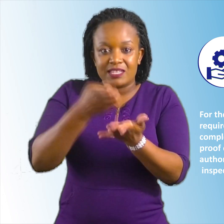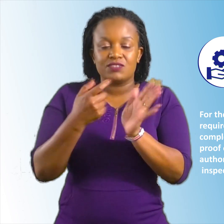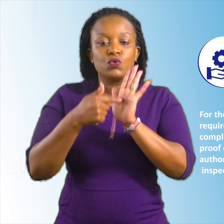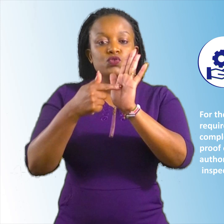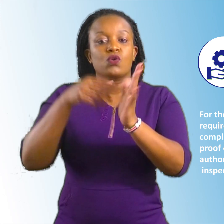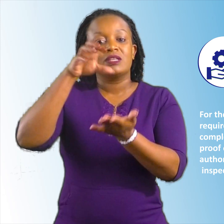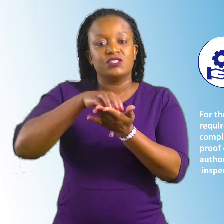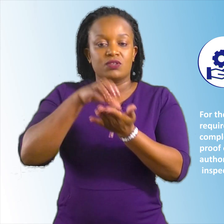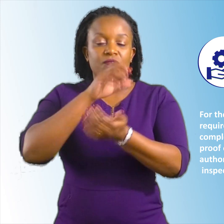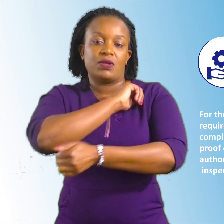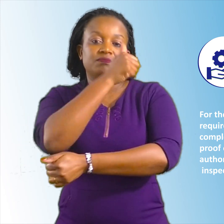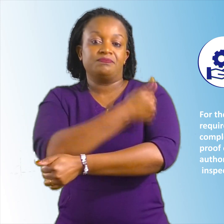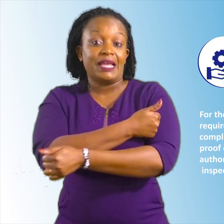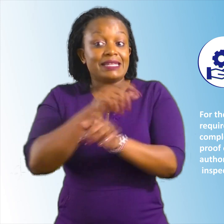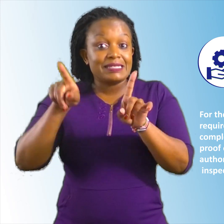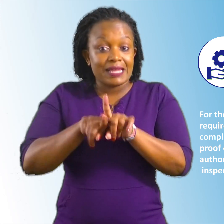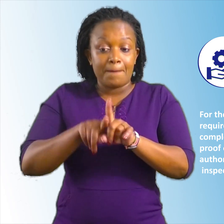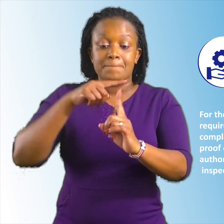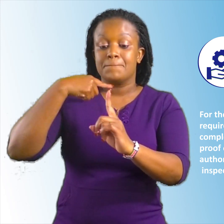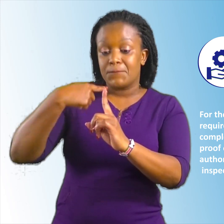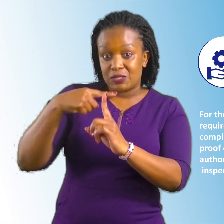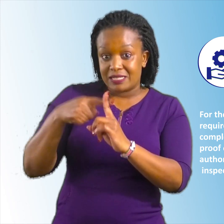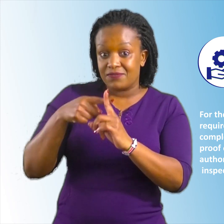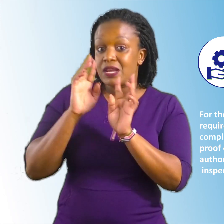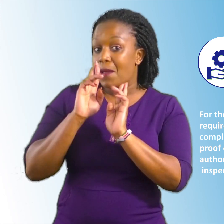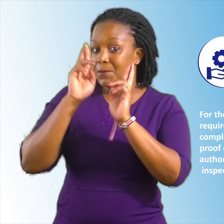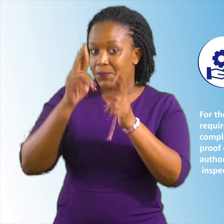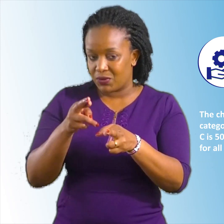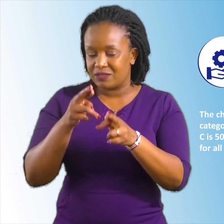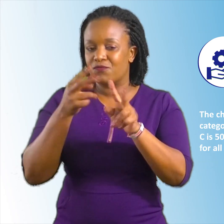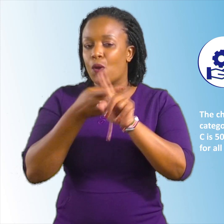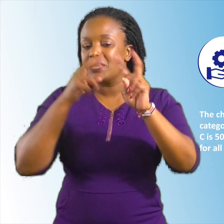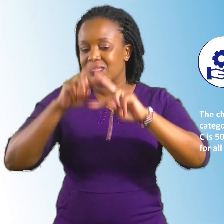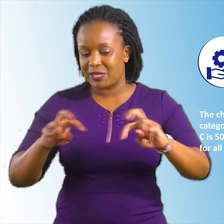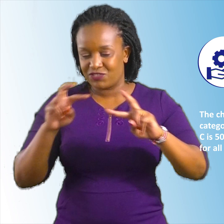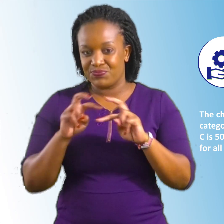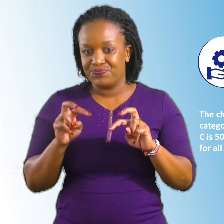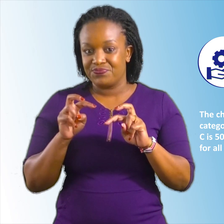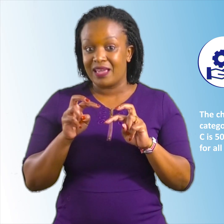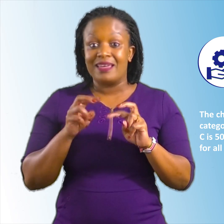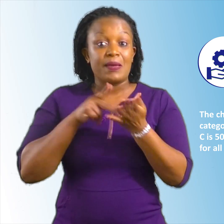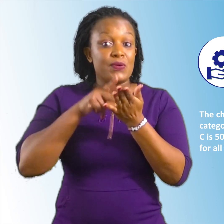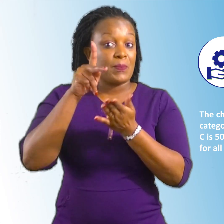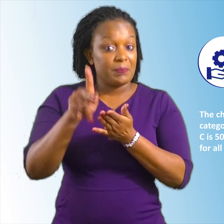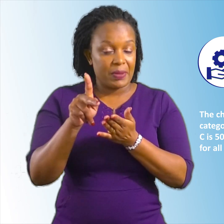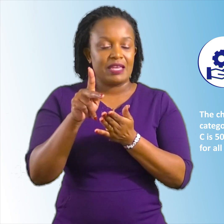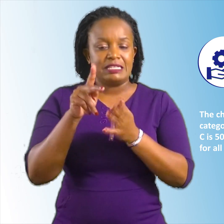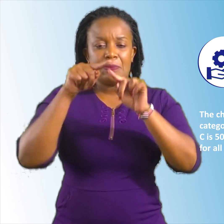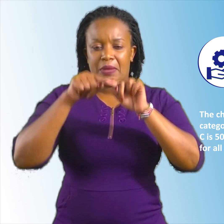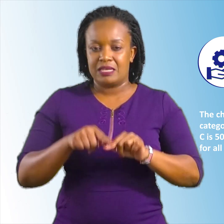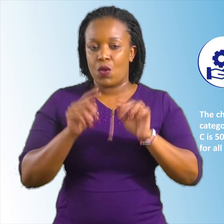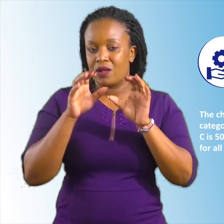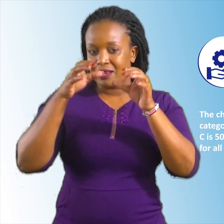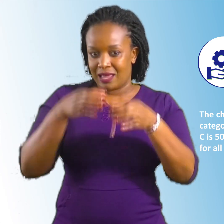conditions of authorization, and a positive recommendation inspection report. The charges depend on the class of